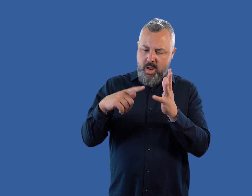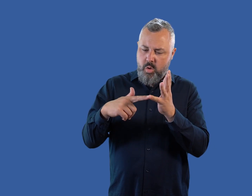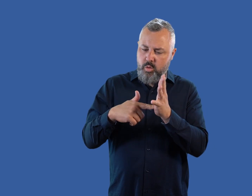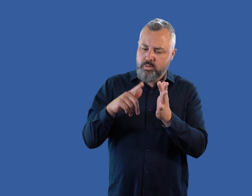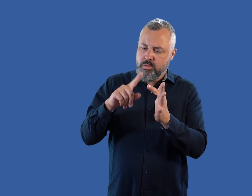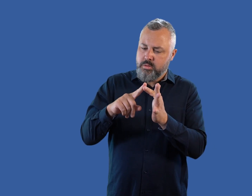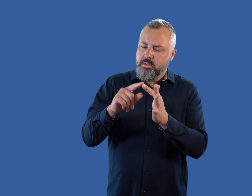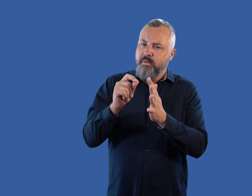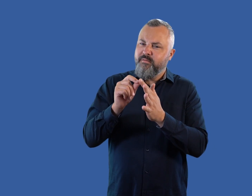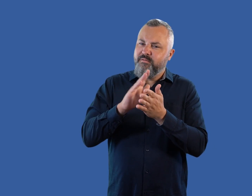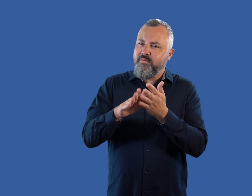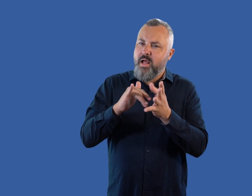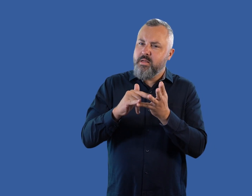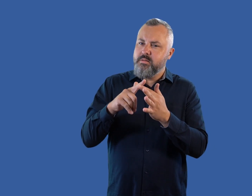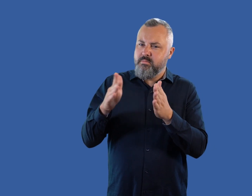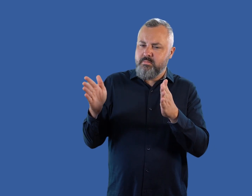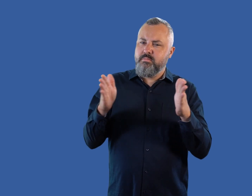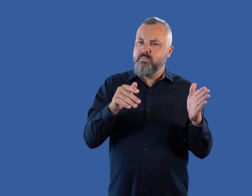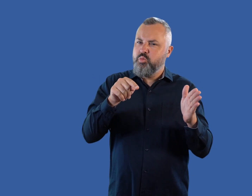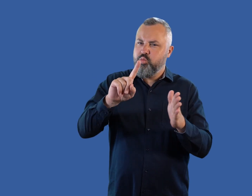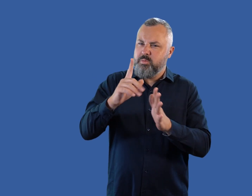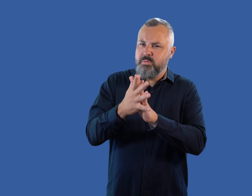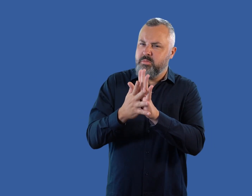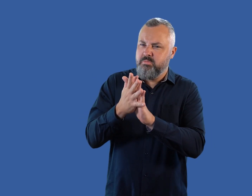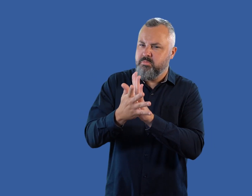What do you mean by acute phase?